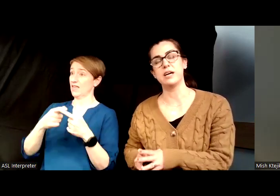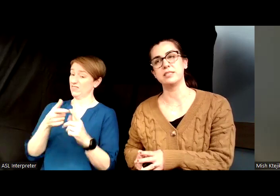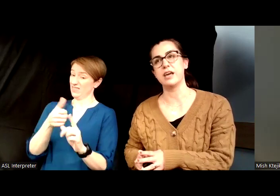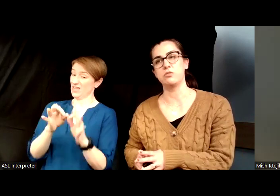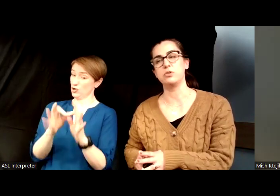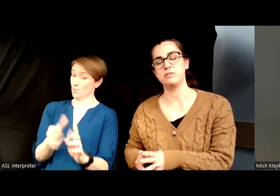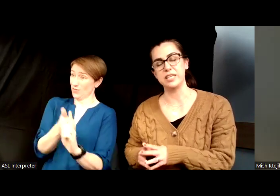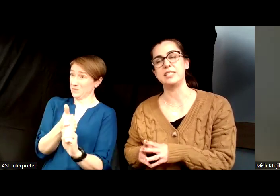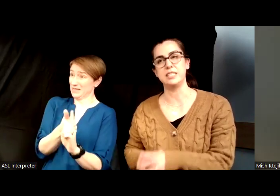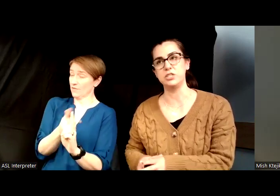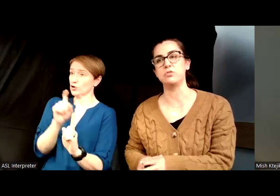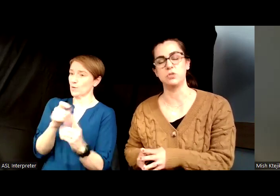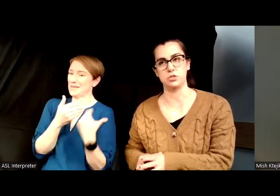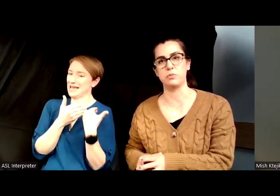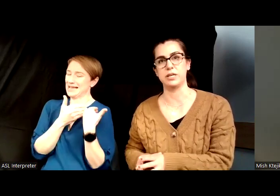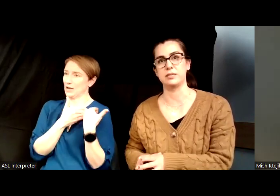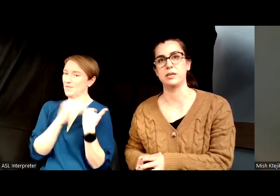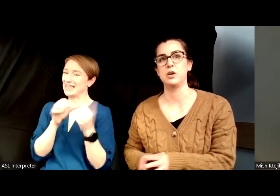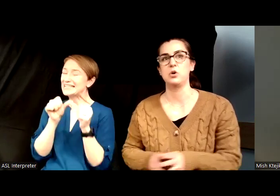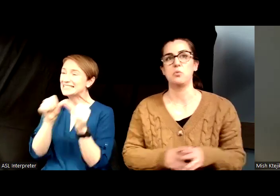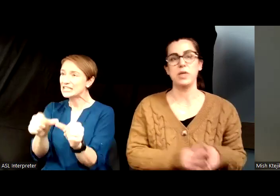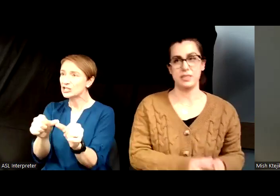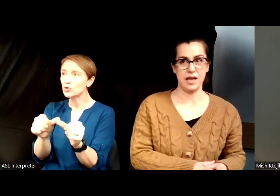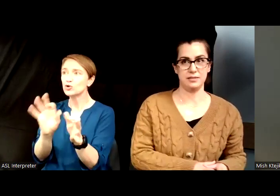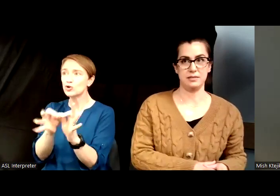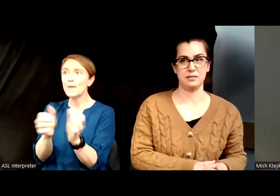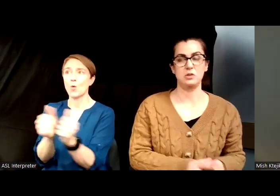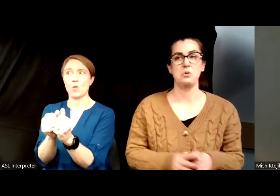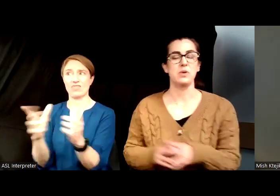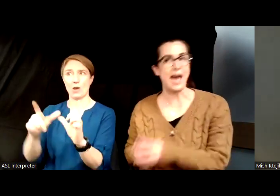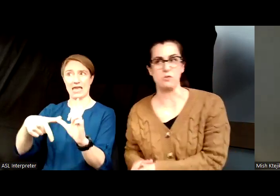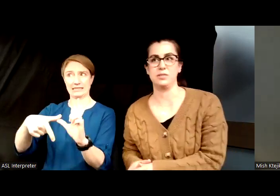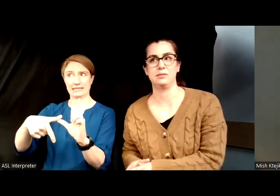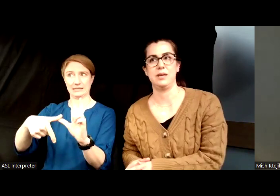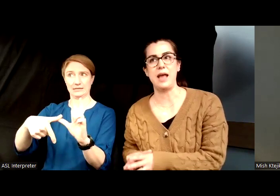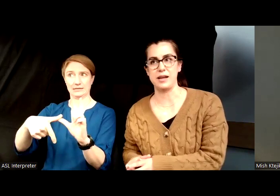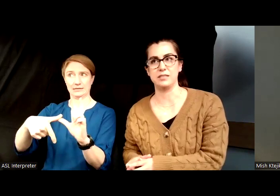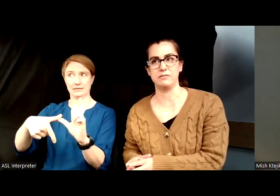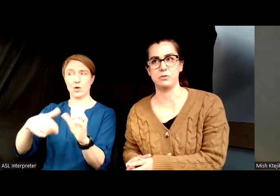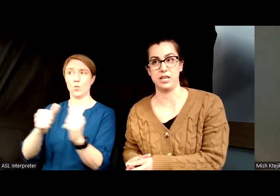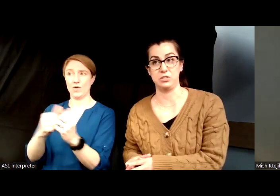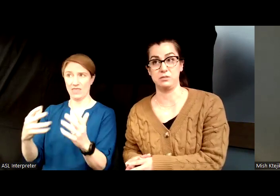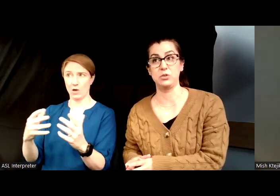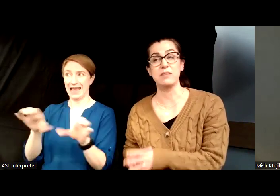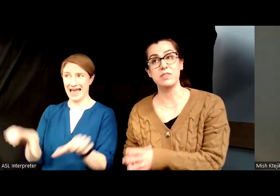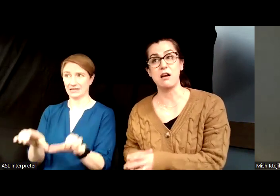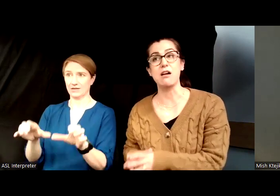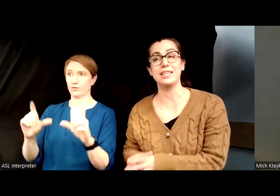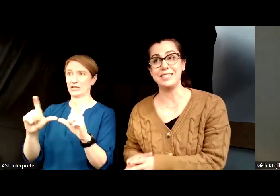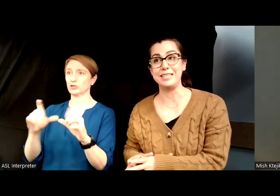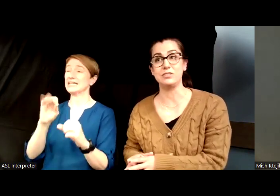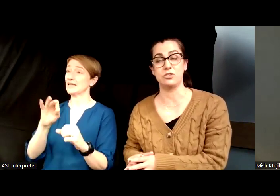should be held accountable if they continue to interpret with the license without an active credential. So if